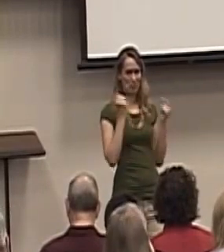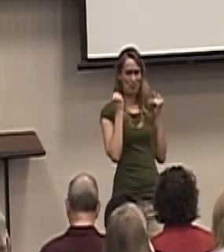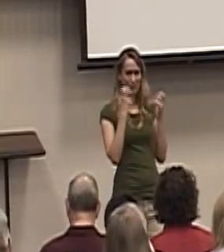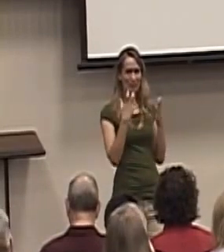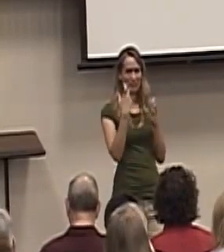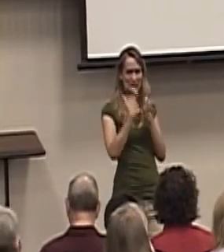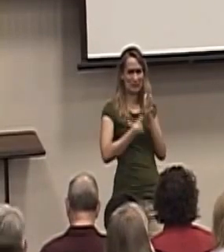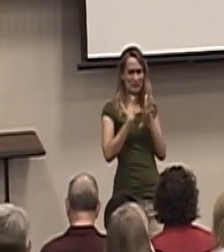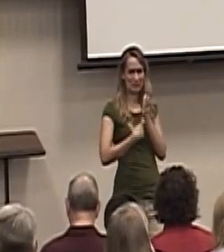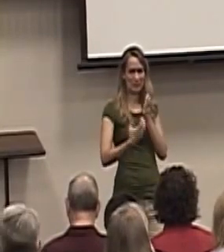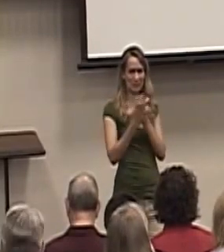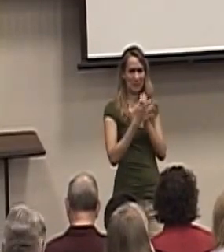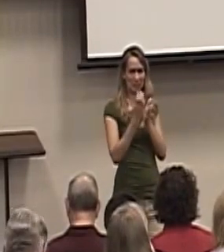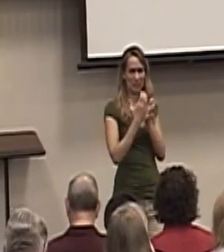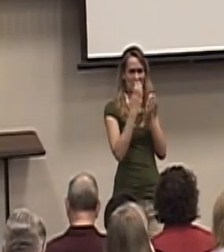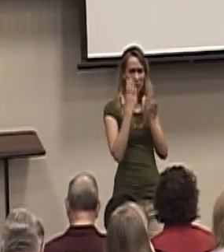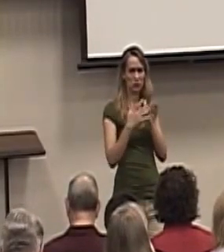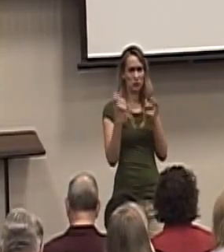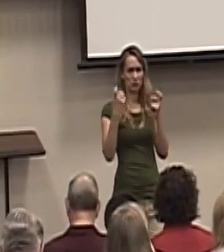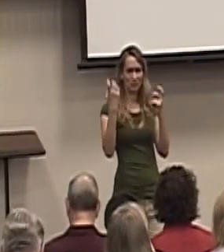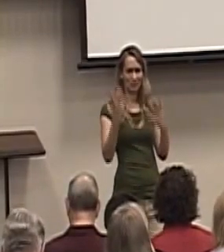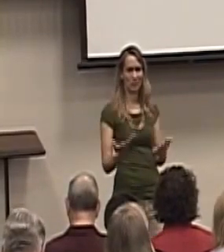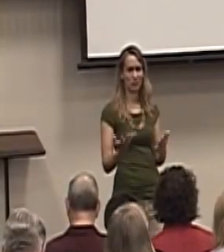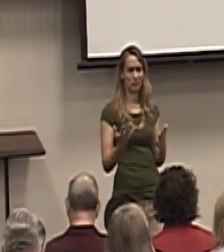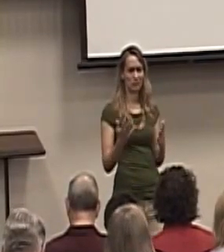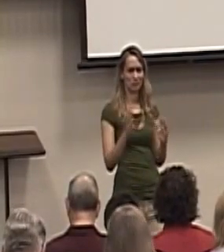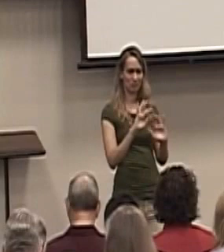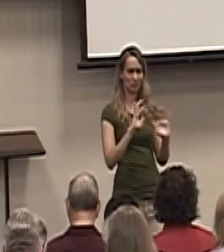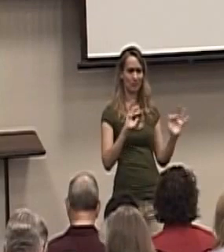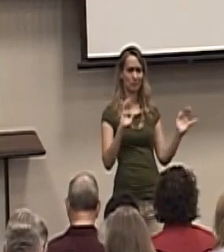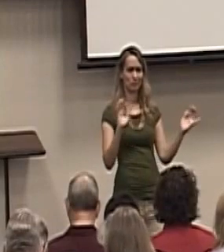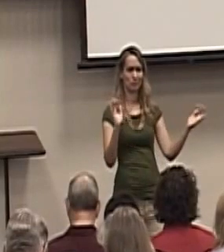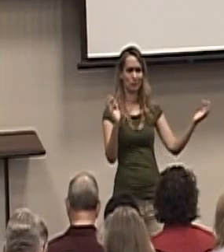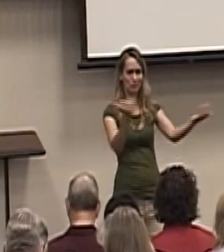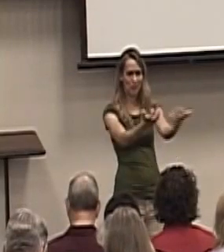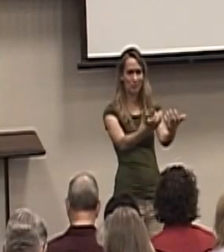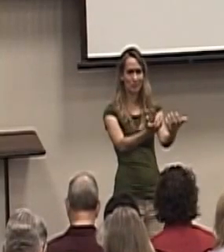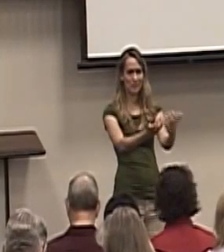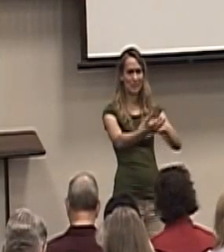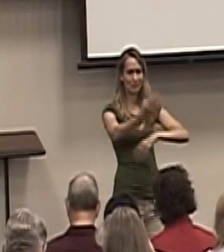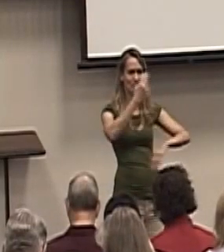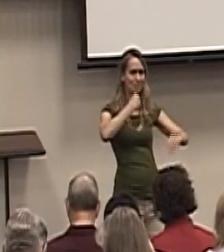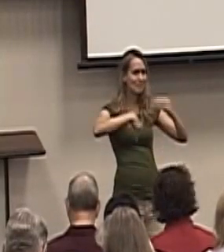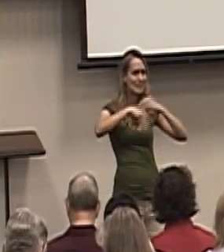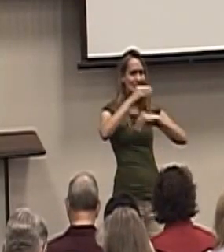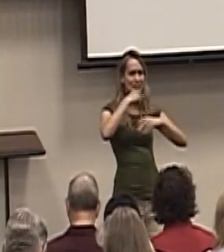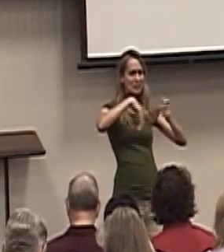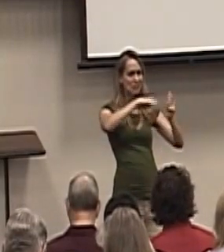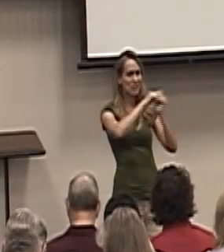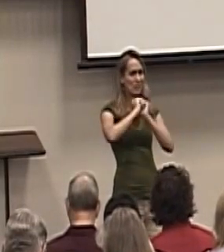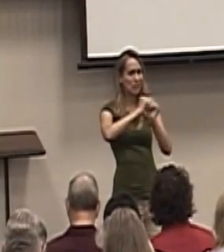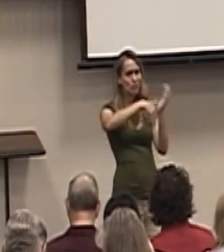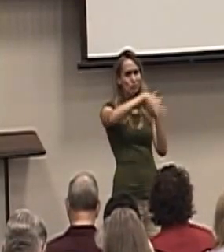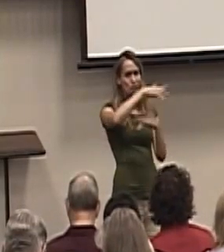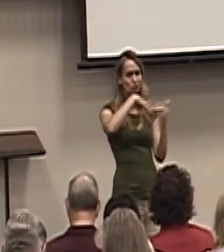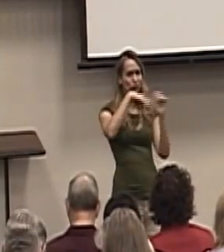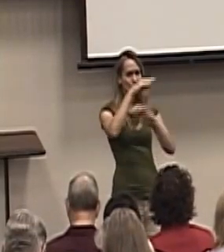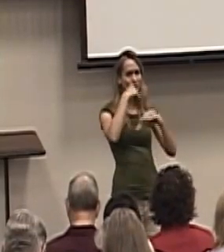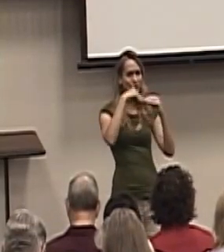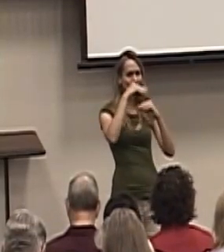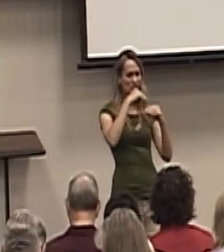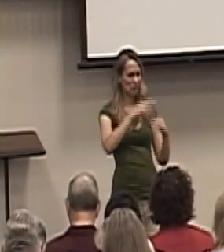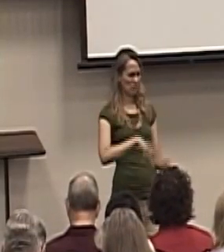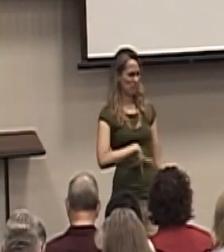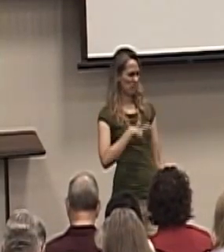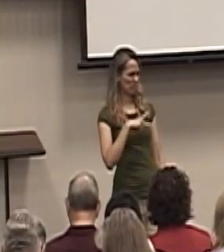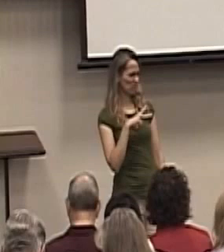collectors and sinners came and ate with him and his disciples. When the Pharisees saw this,